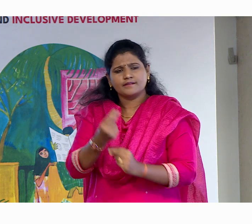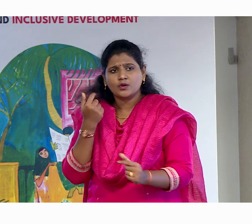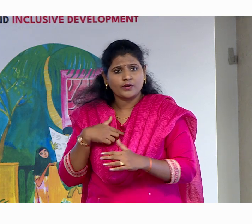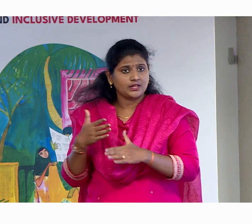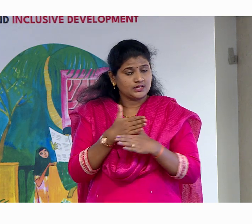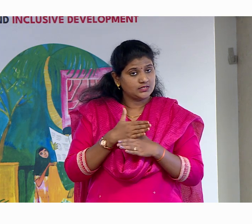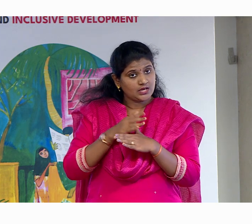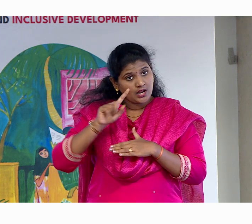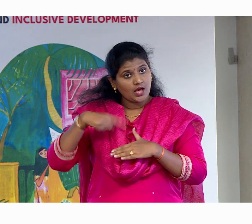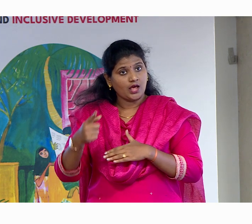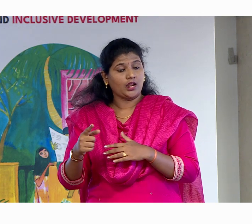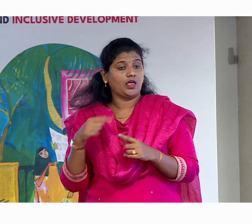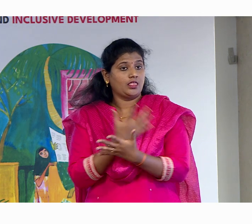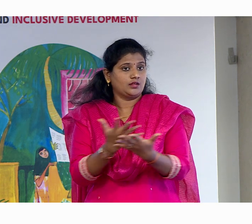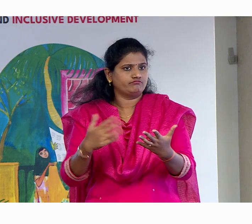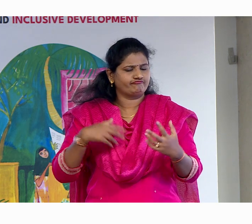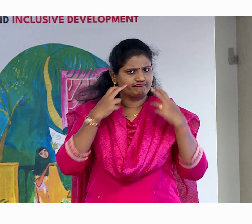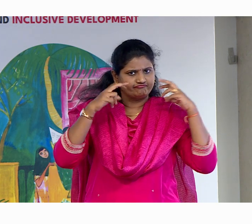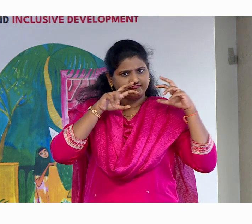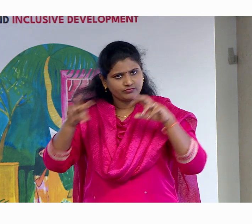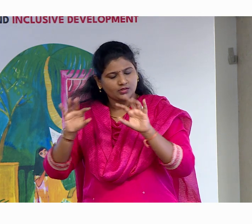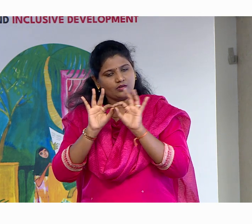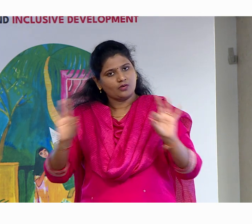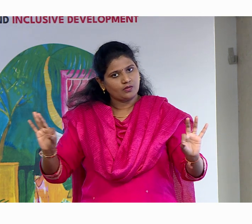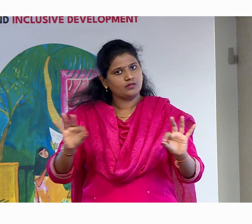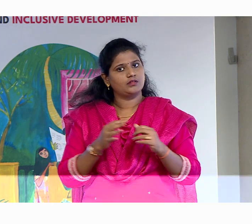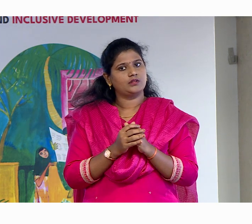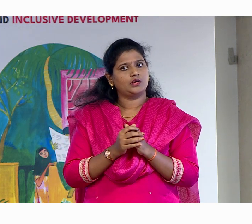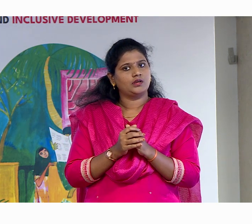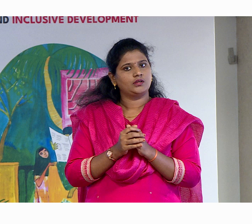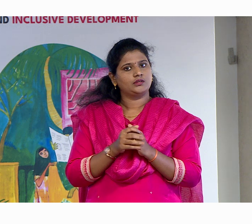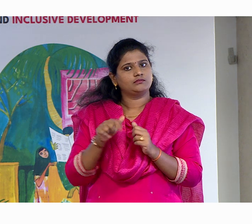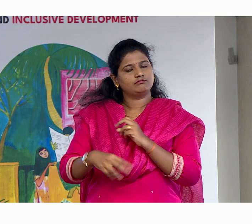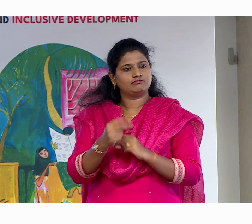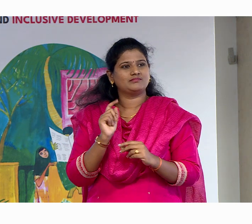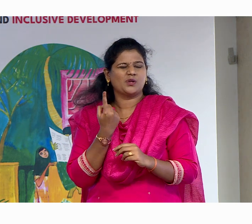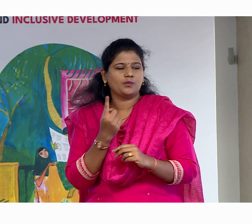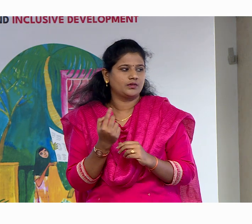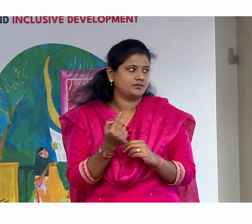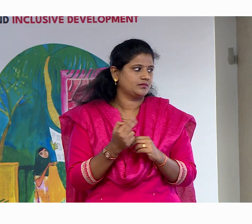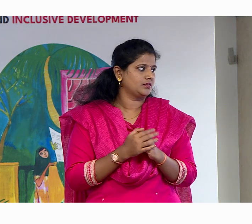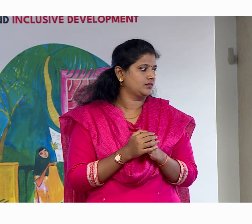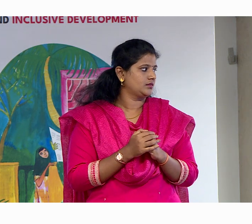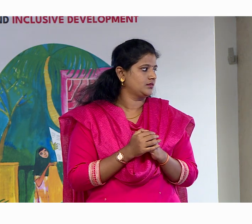you another resource that you can look at online. This is only 1 minute.